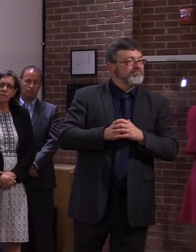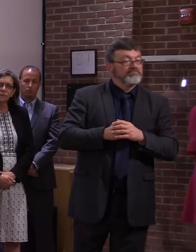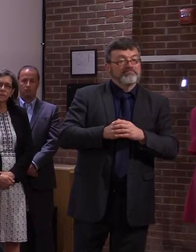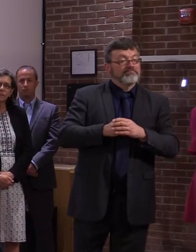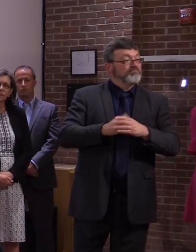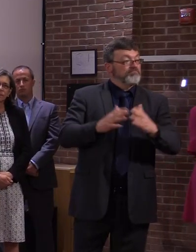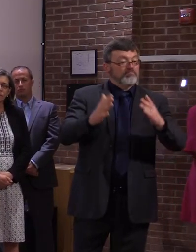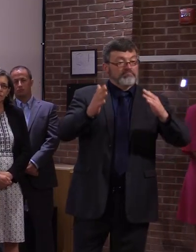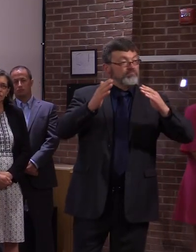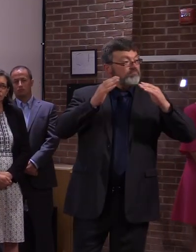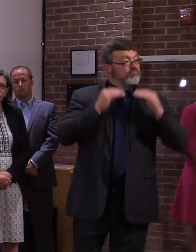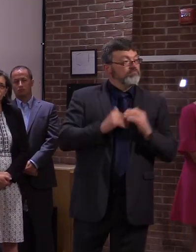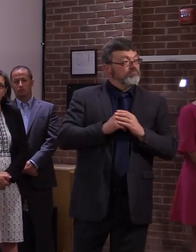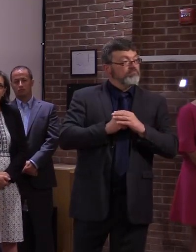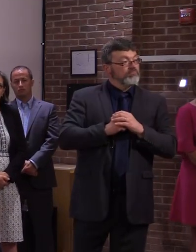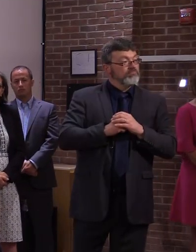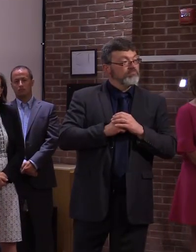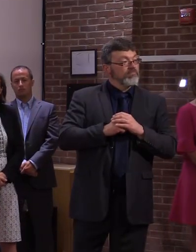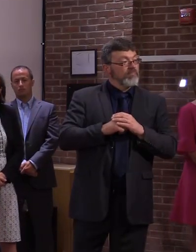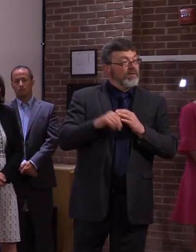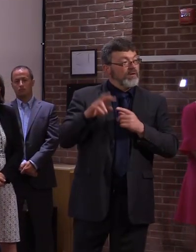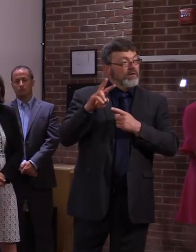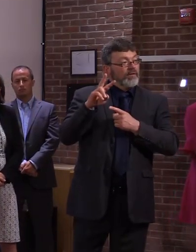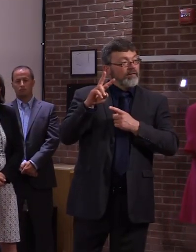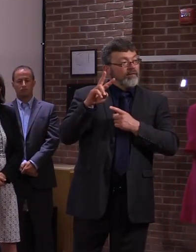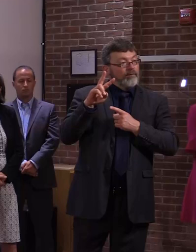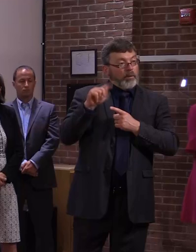Patenko, Vermont Digger.